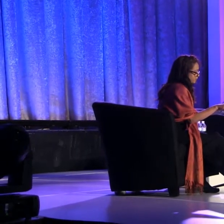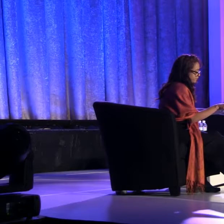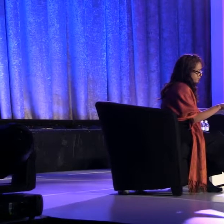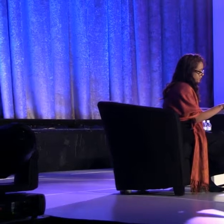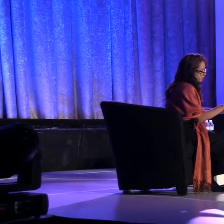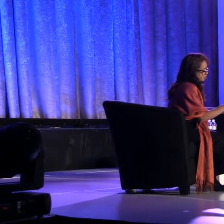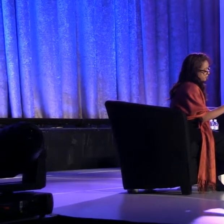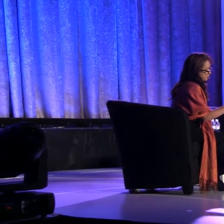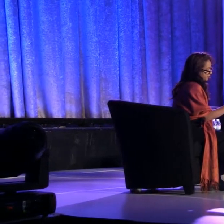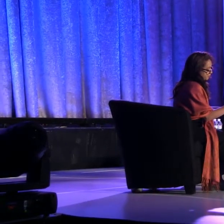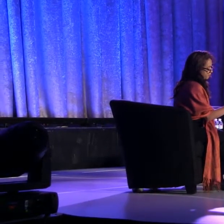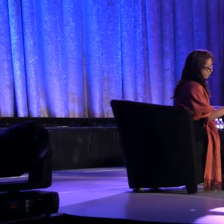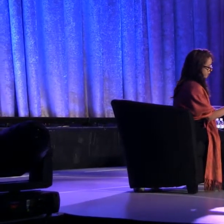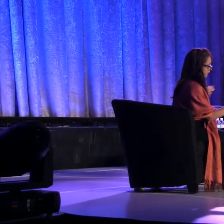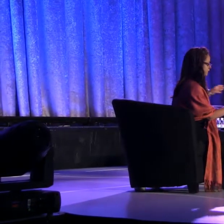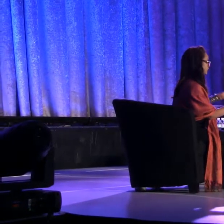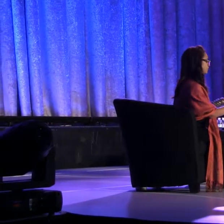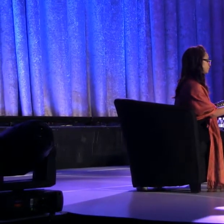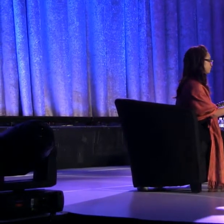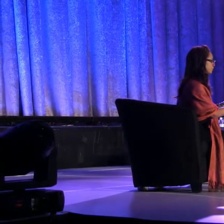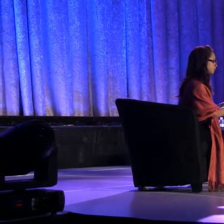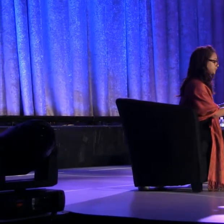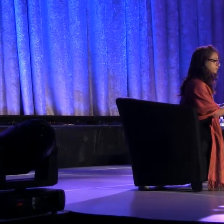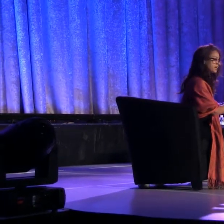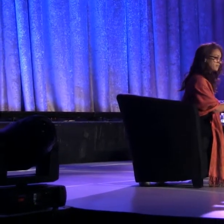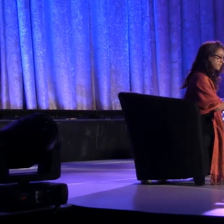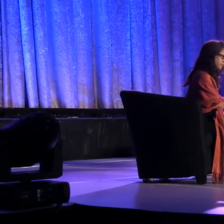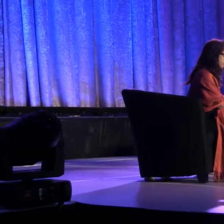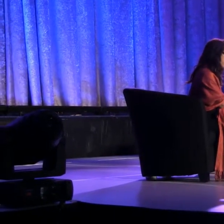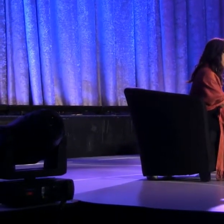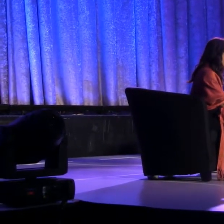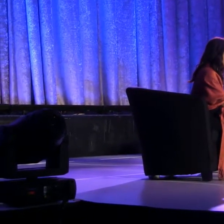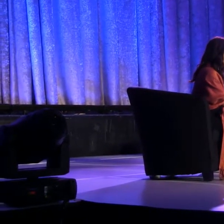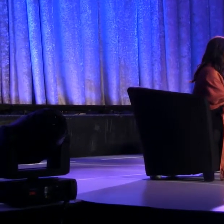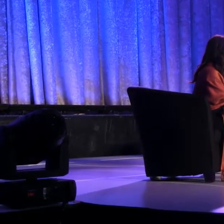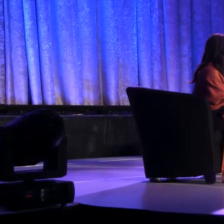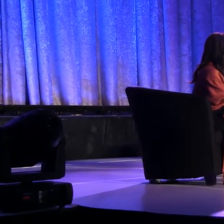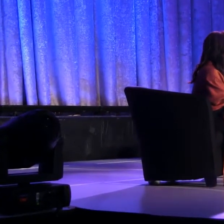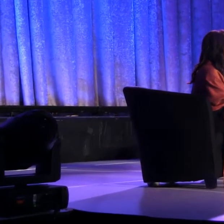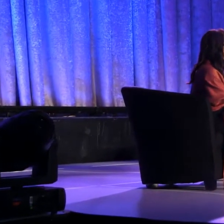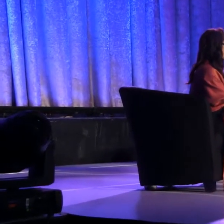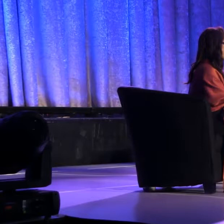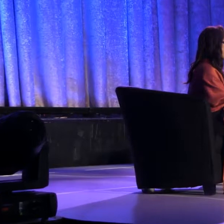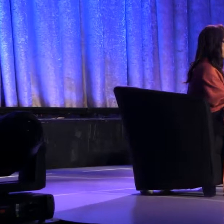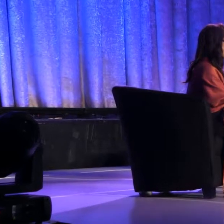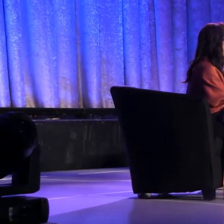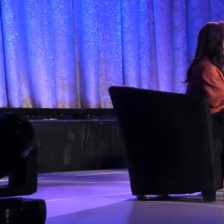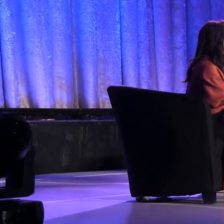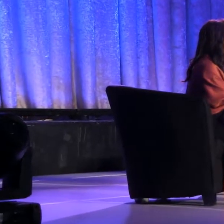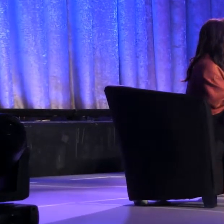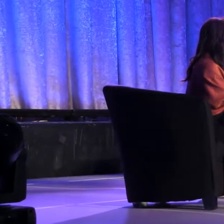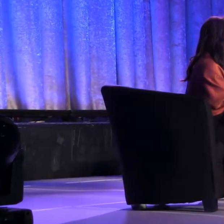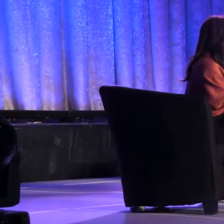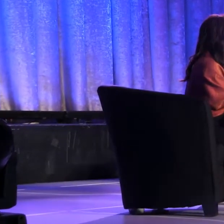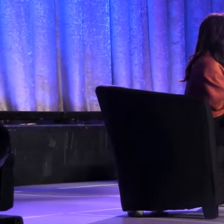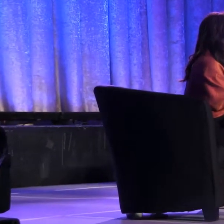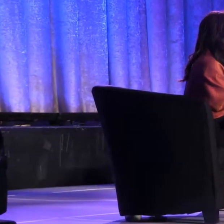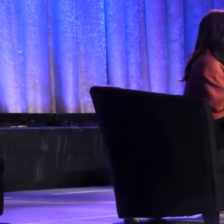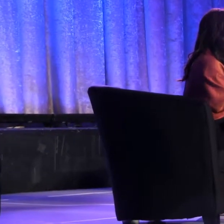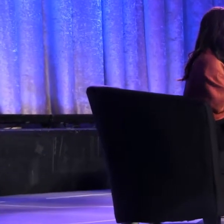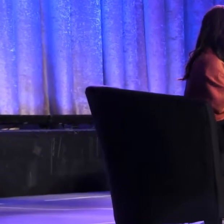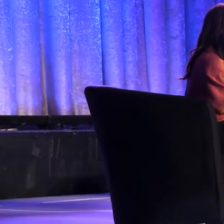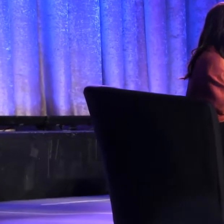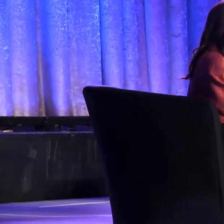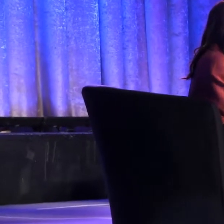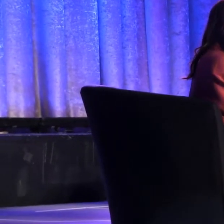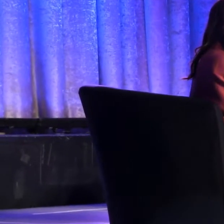do live continuously, and they live literally by faith. Their names and their shapes and their uses and their